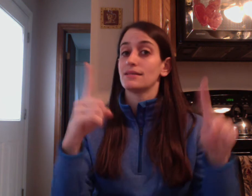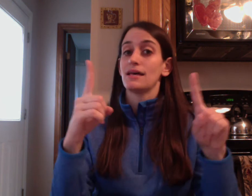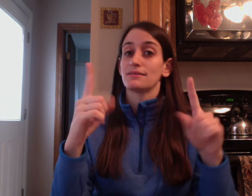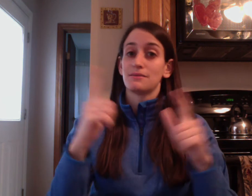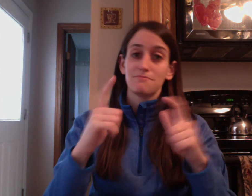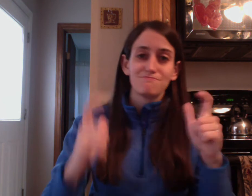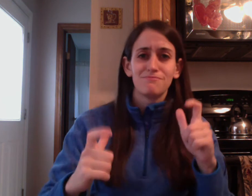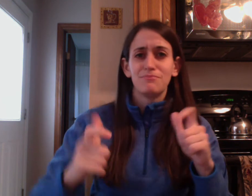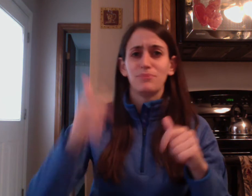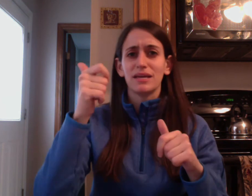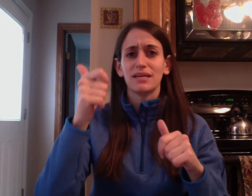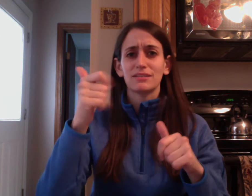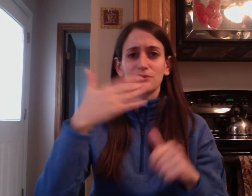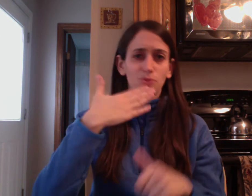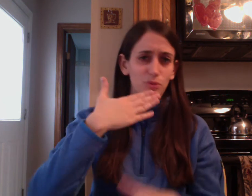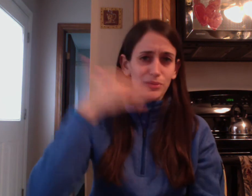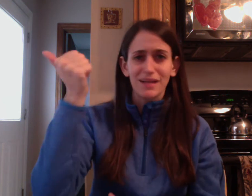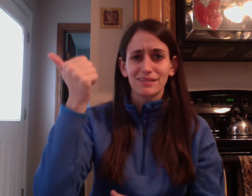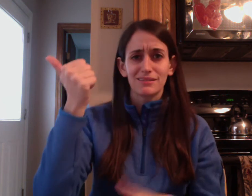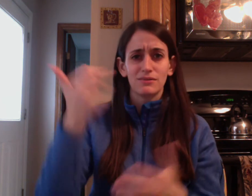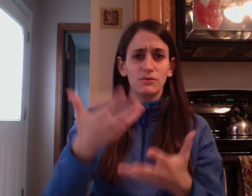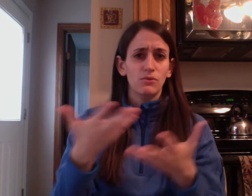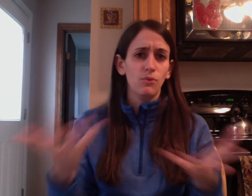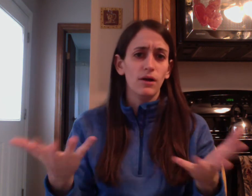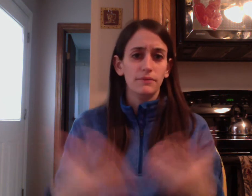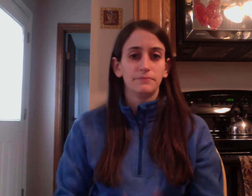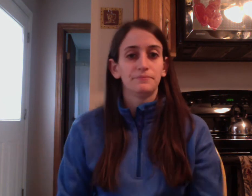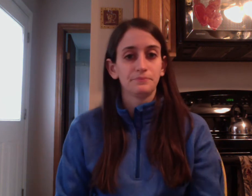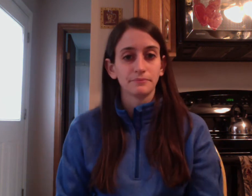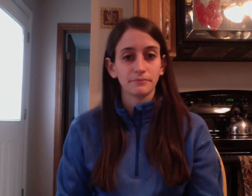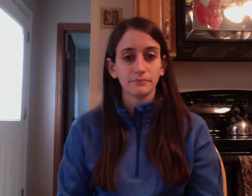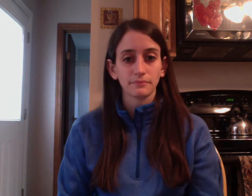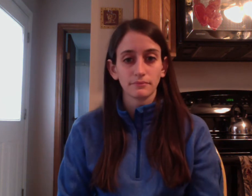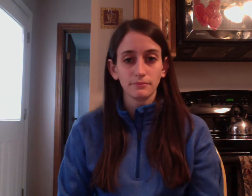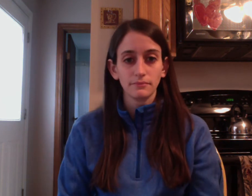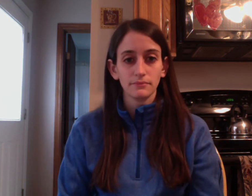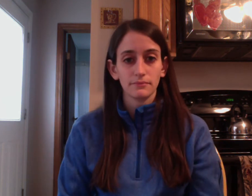success, biggest, or best, what?